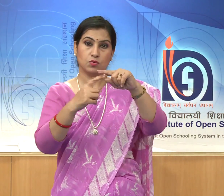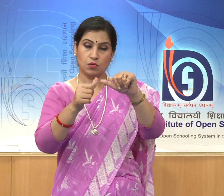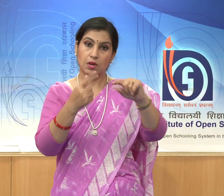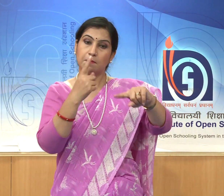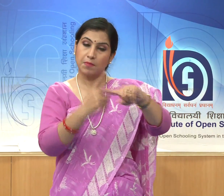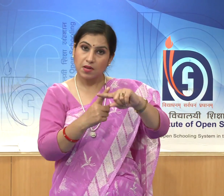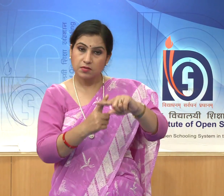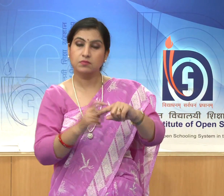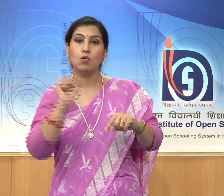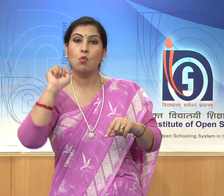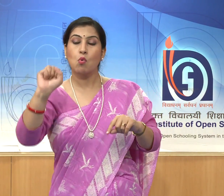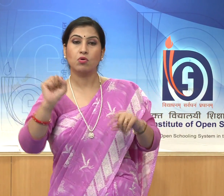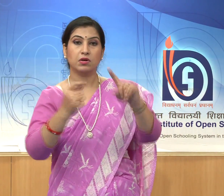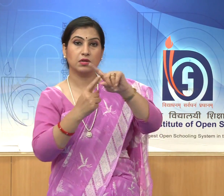and terracotta temples.